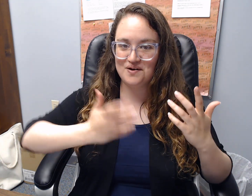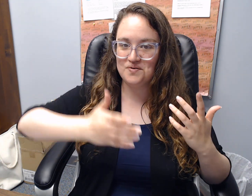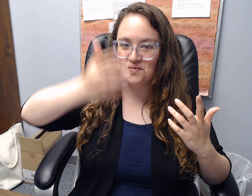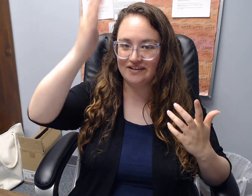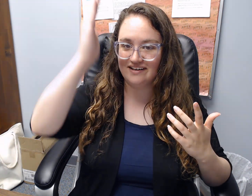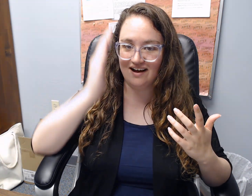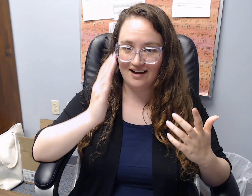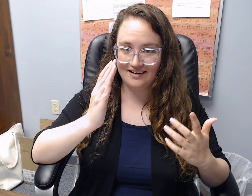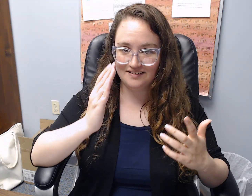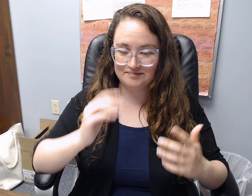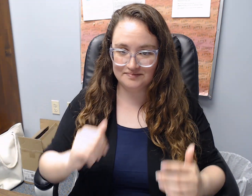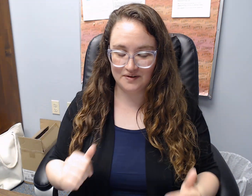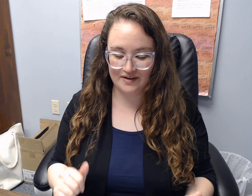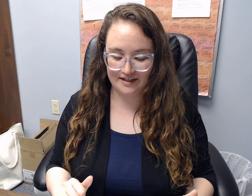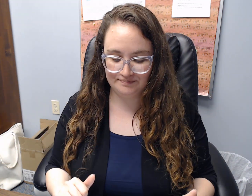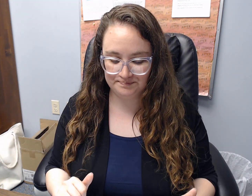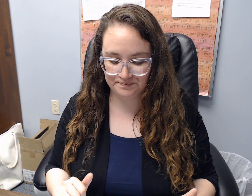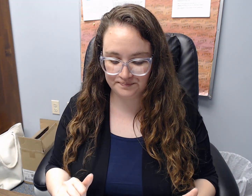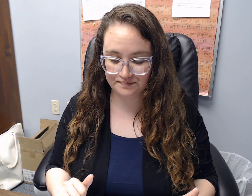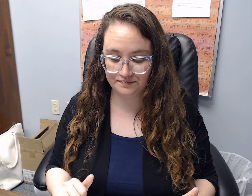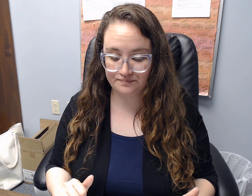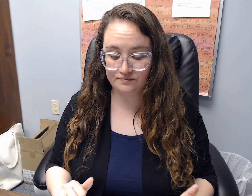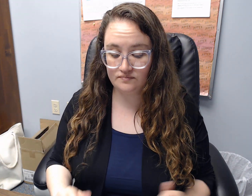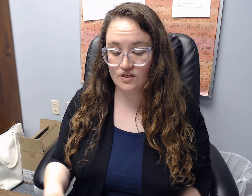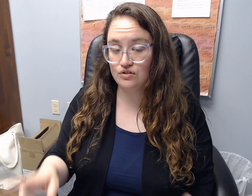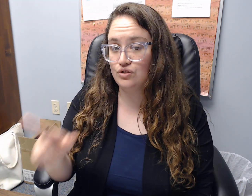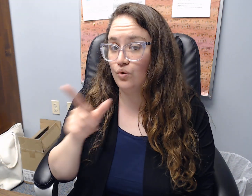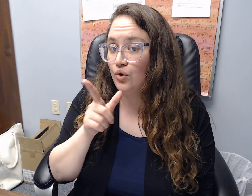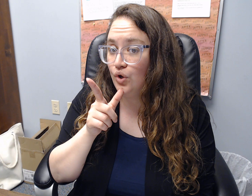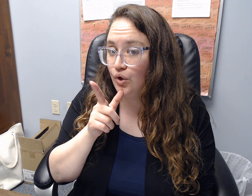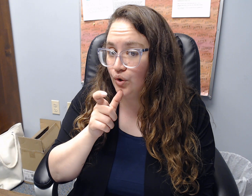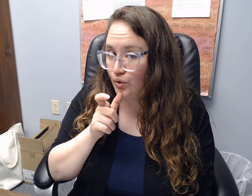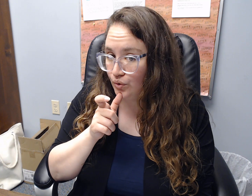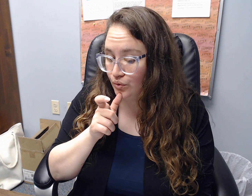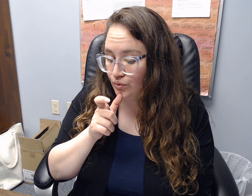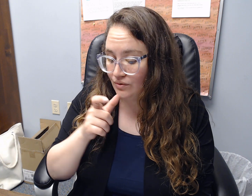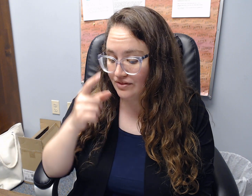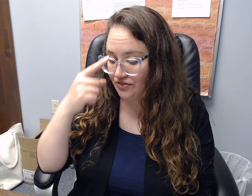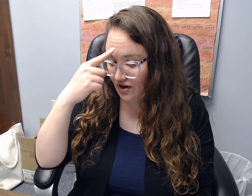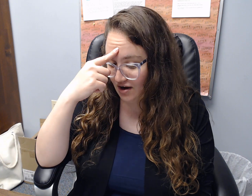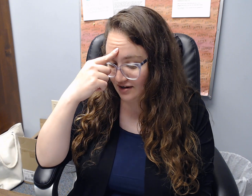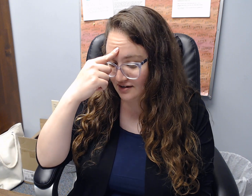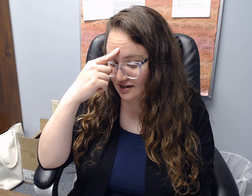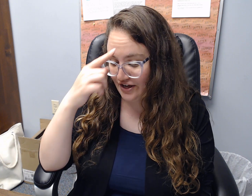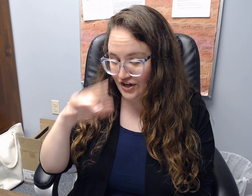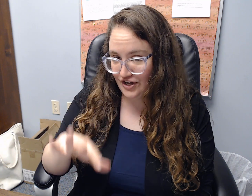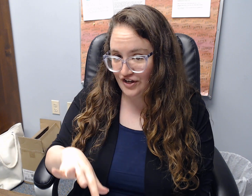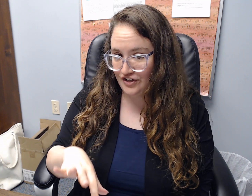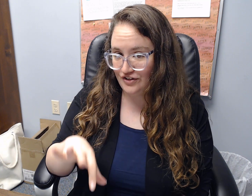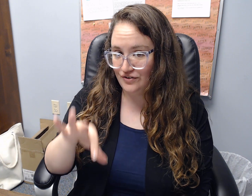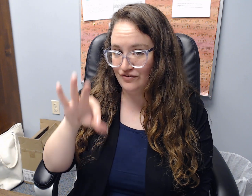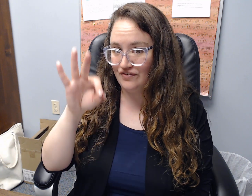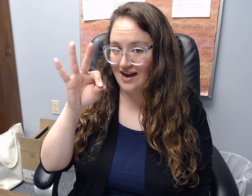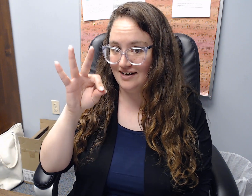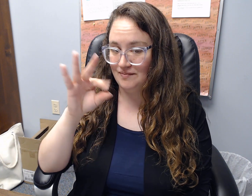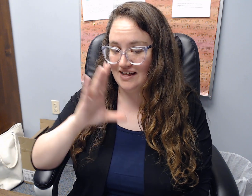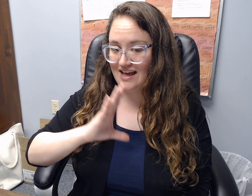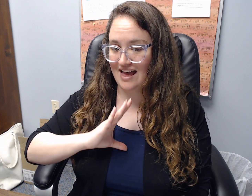What a God. Okay? So, who thought you'd find me at